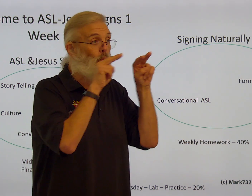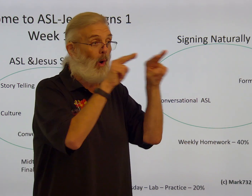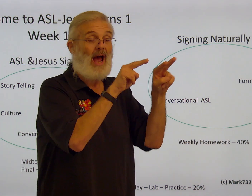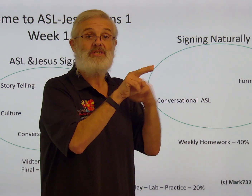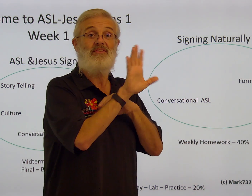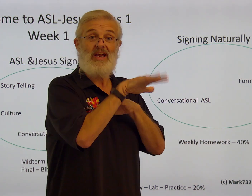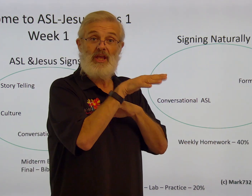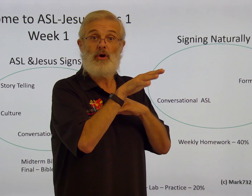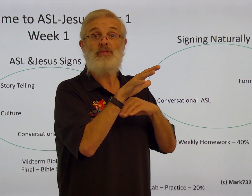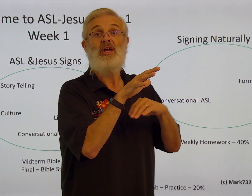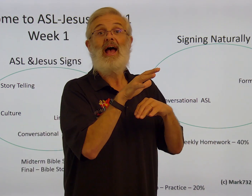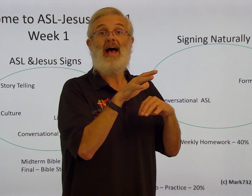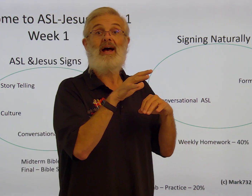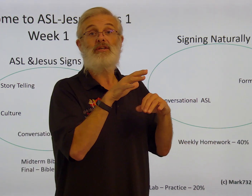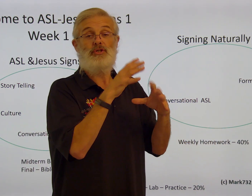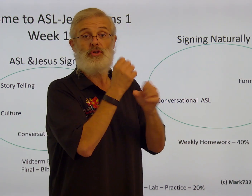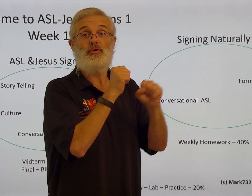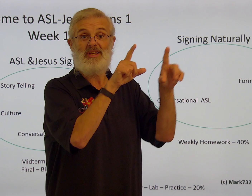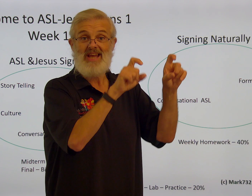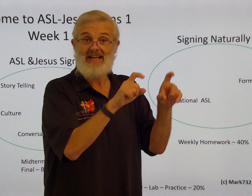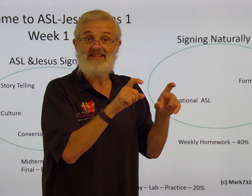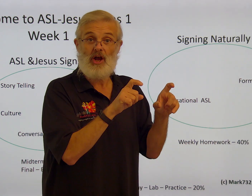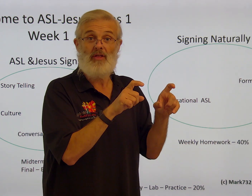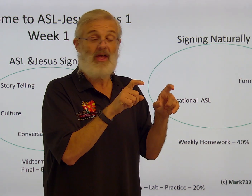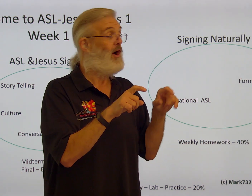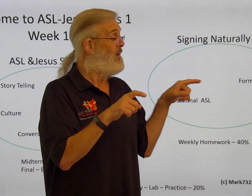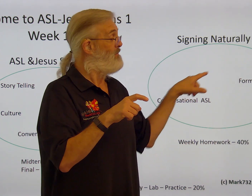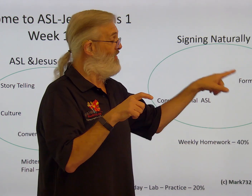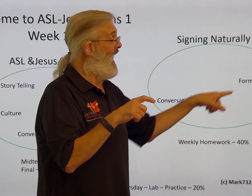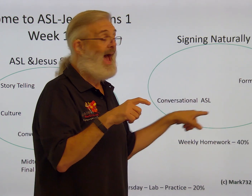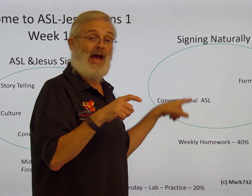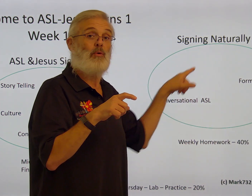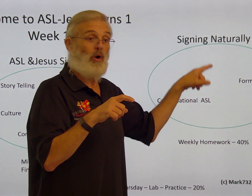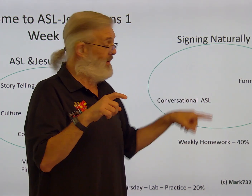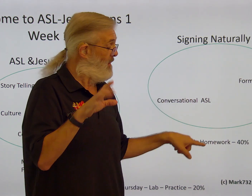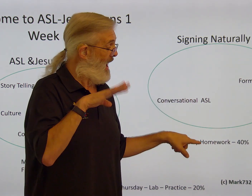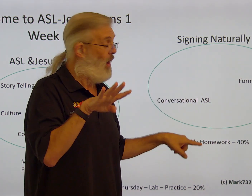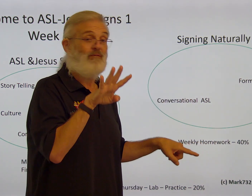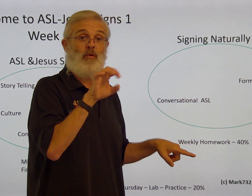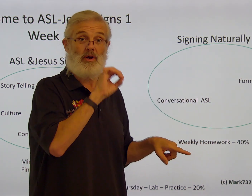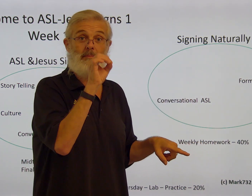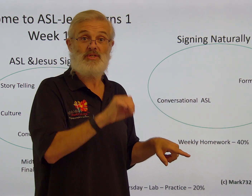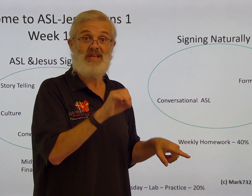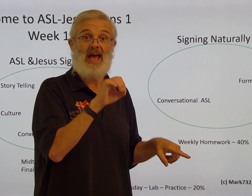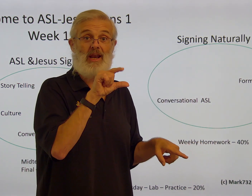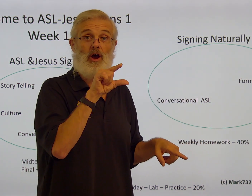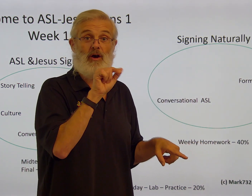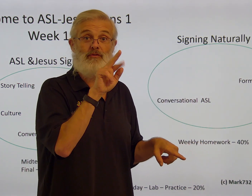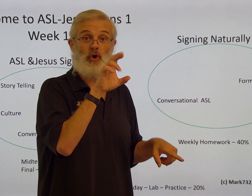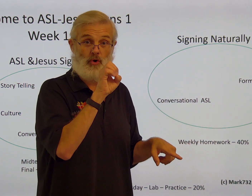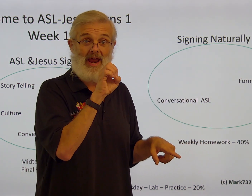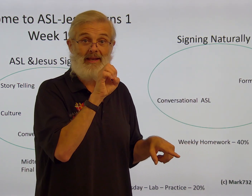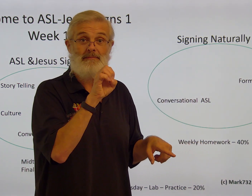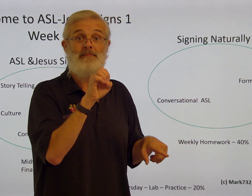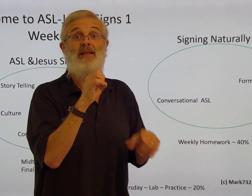watch the videos, as you do the testing on there, that will be about 40% of your grade. Now